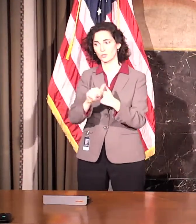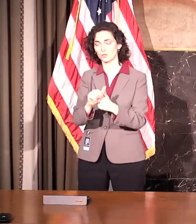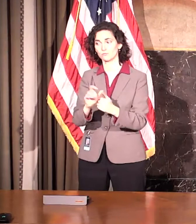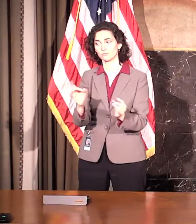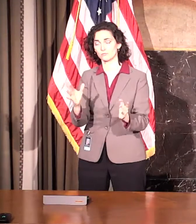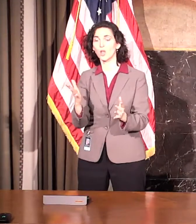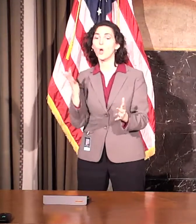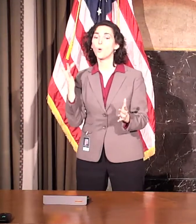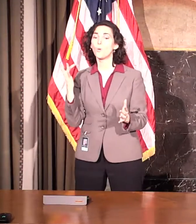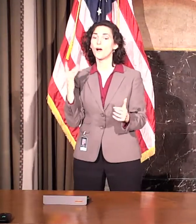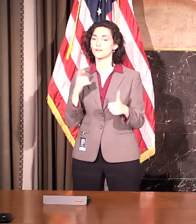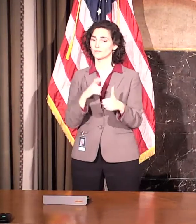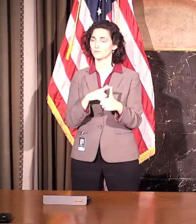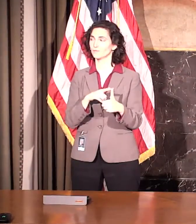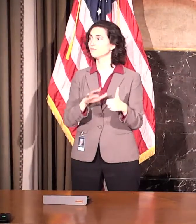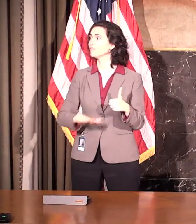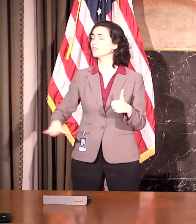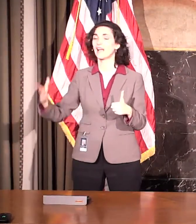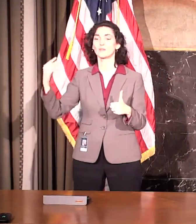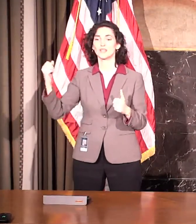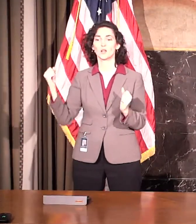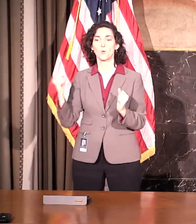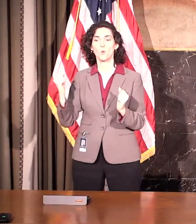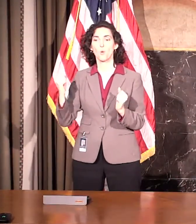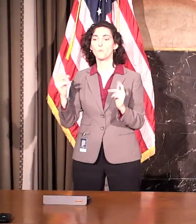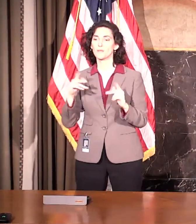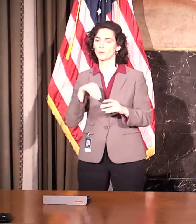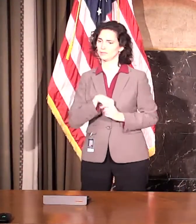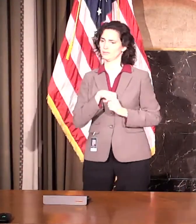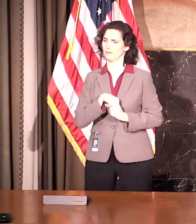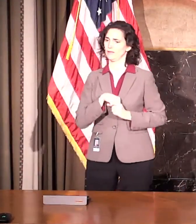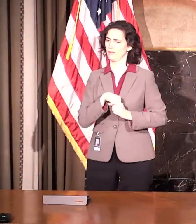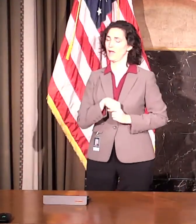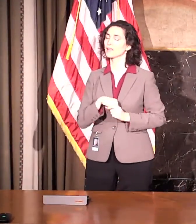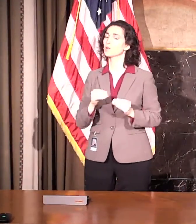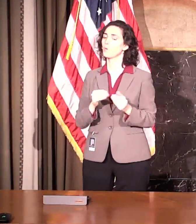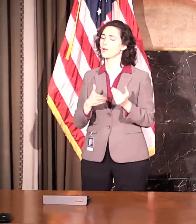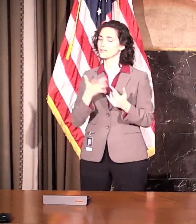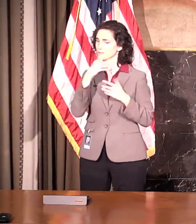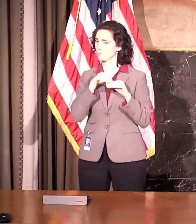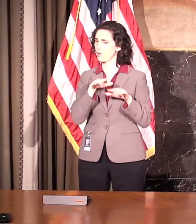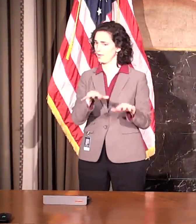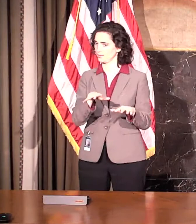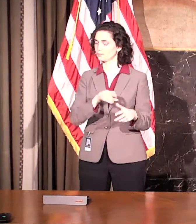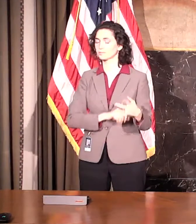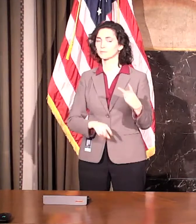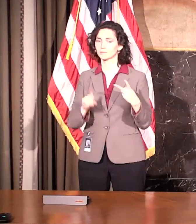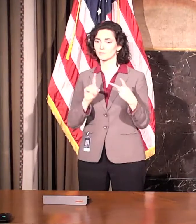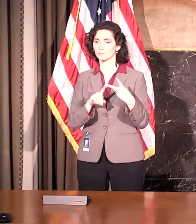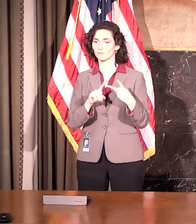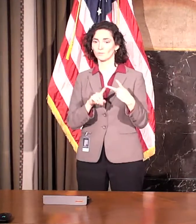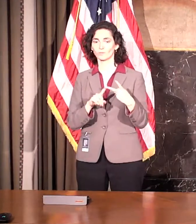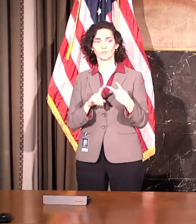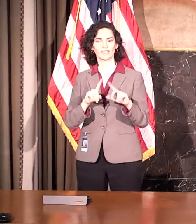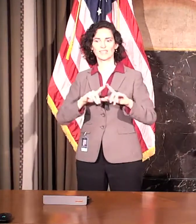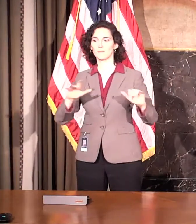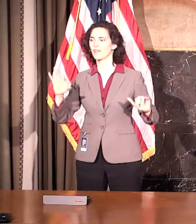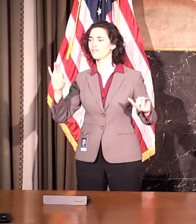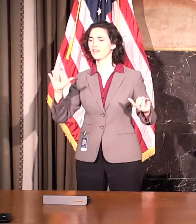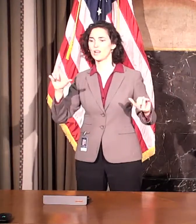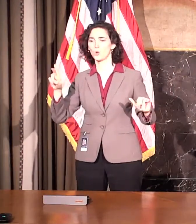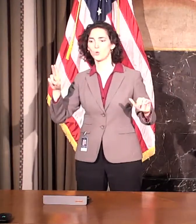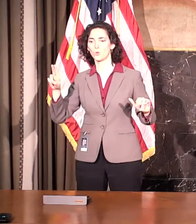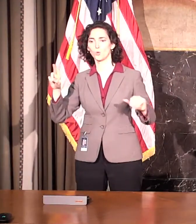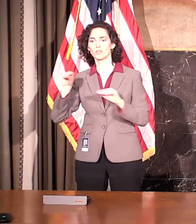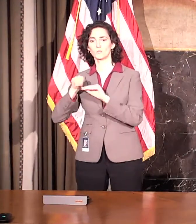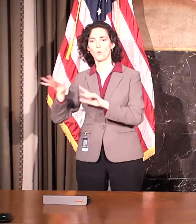one, the weather's getting colder, so people are going inside. That's going to drive more transmission. Number two, it's the middle of flu season, and while it